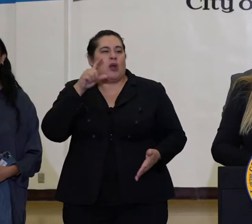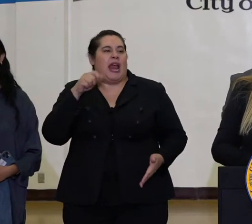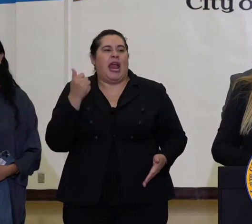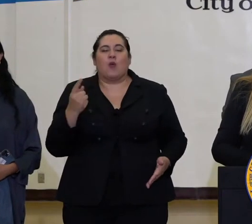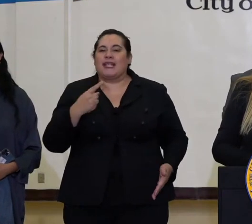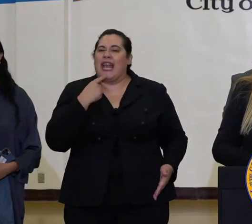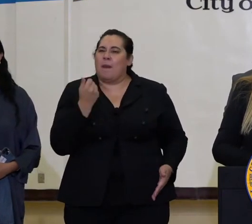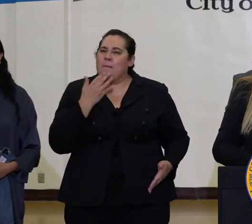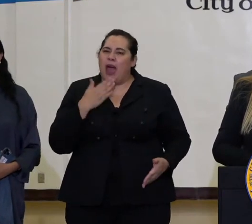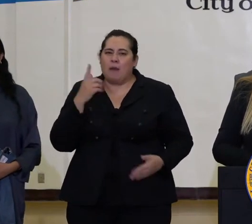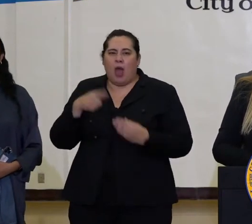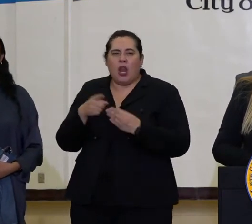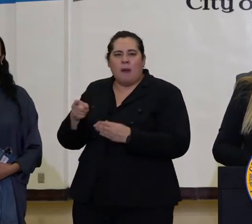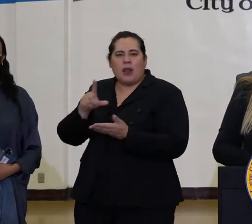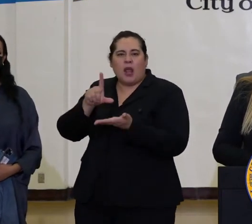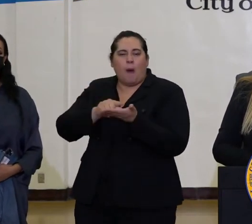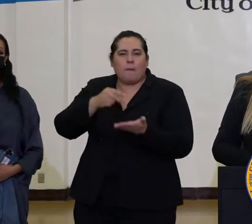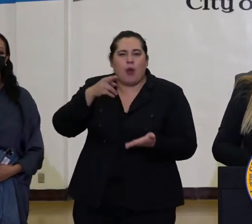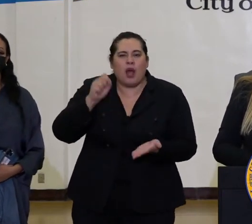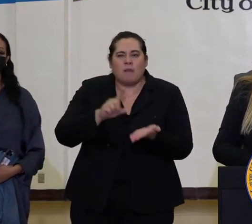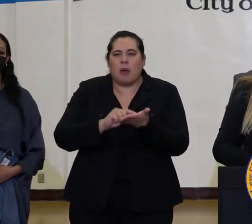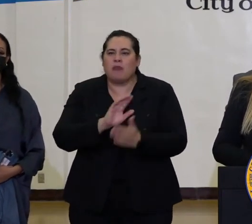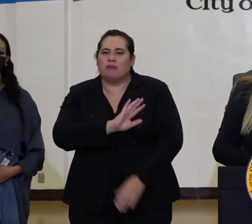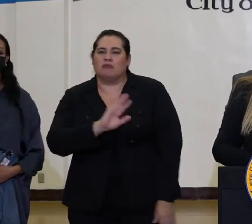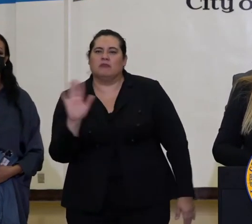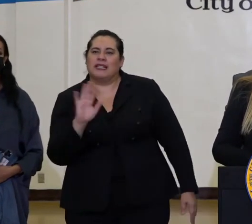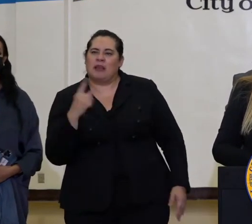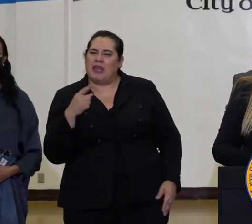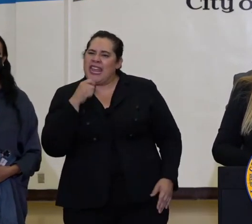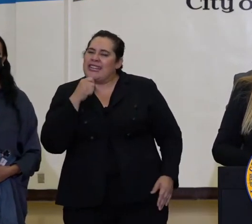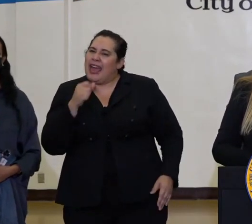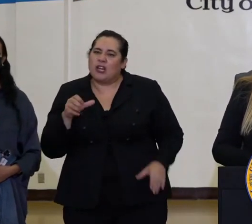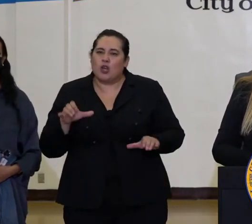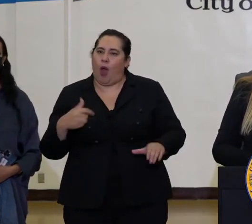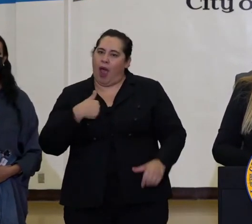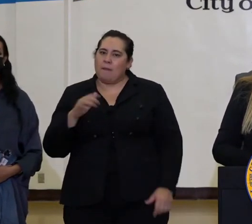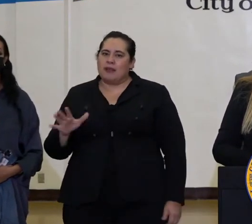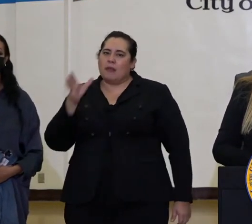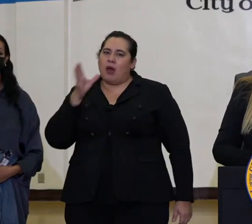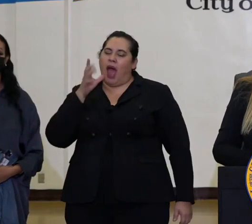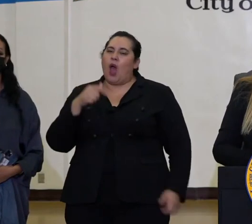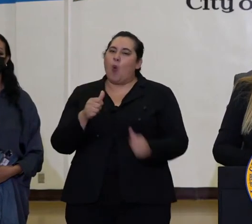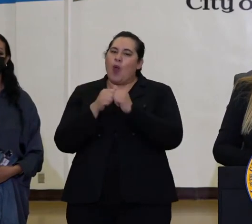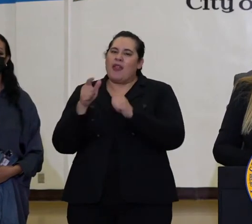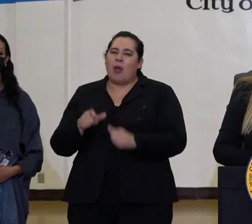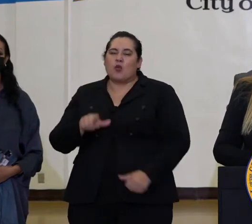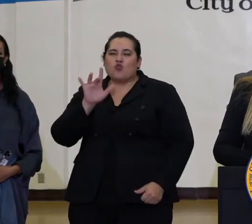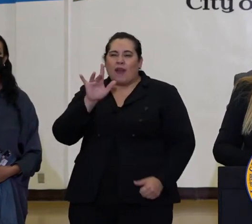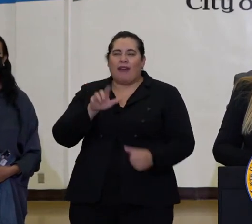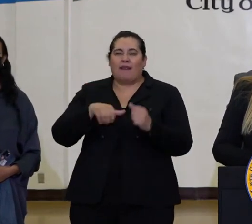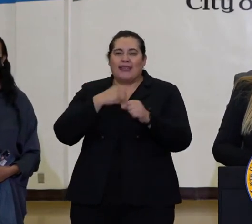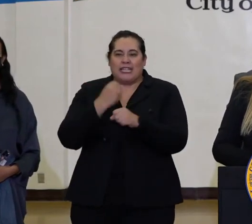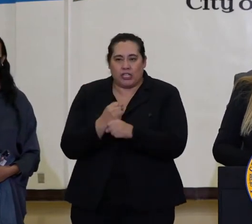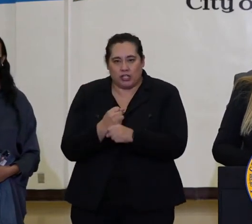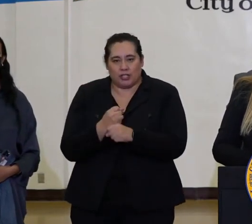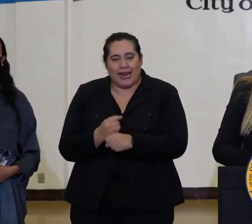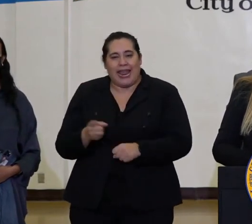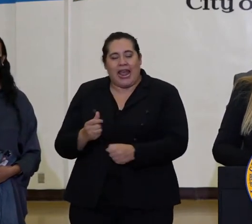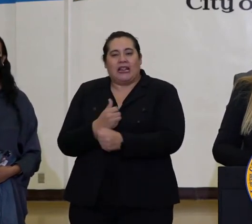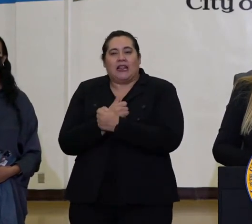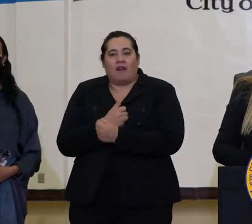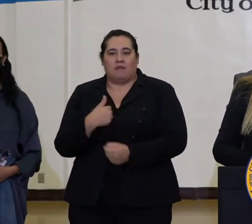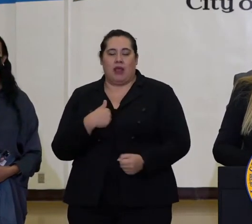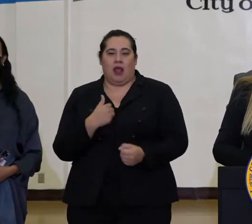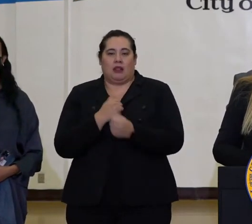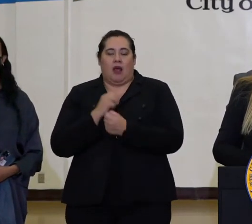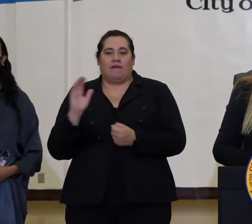saying anything bad about him in the press or the paper or something that he didn't. I'm his mother. I was with him 25 years. He loved me,